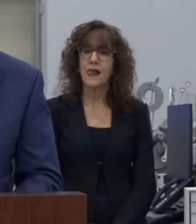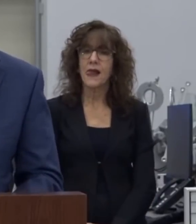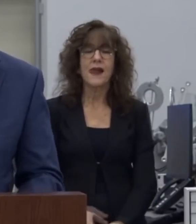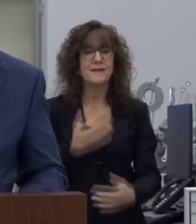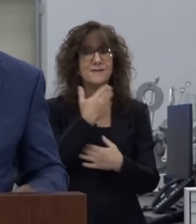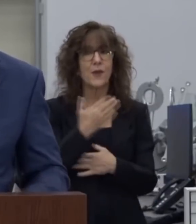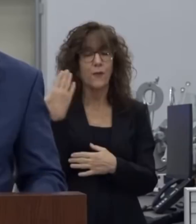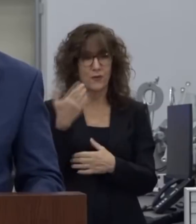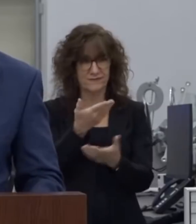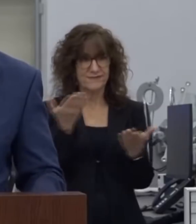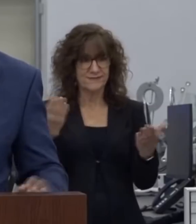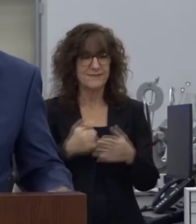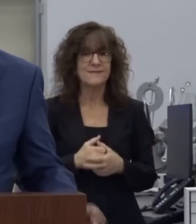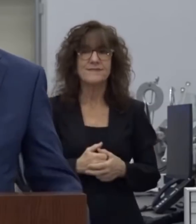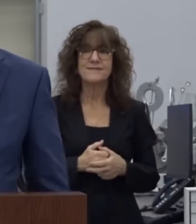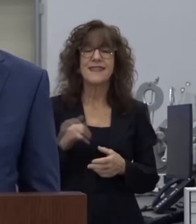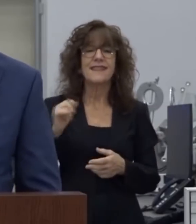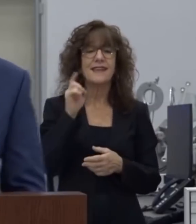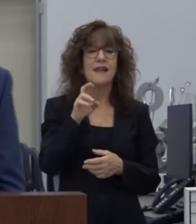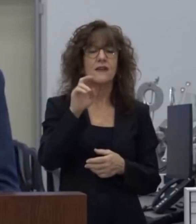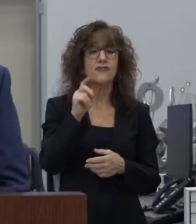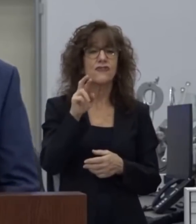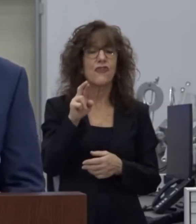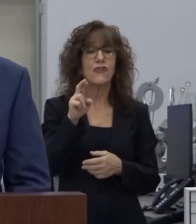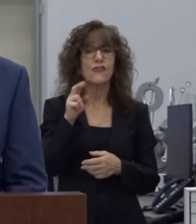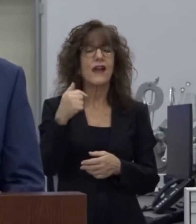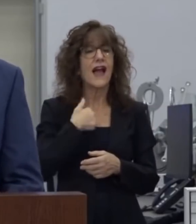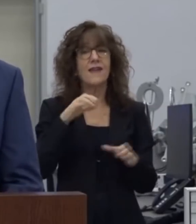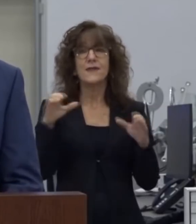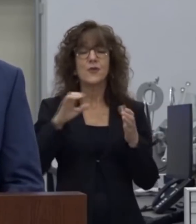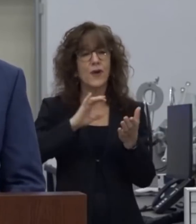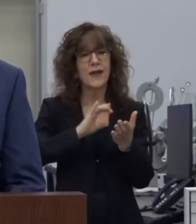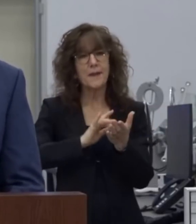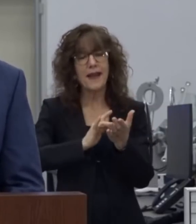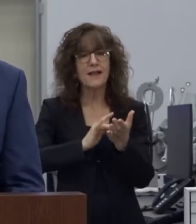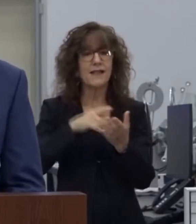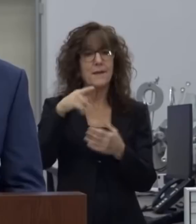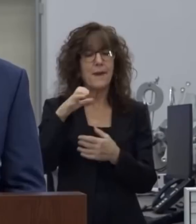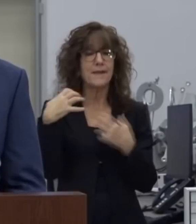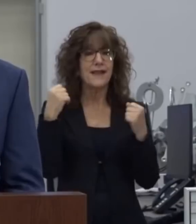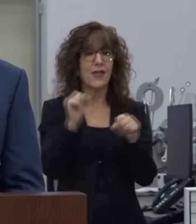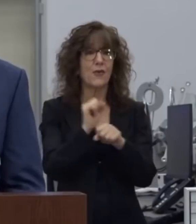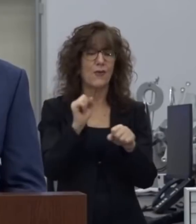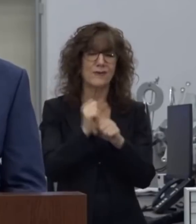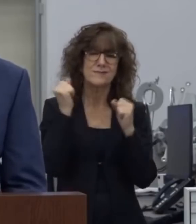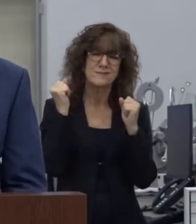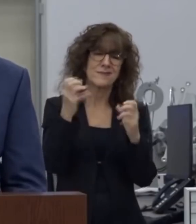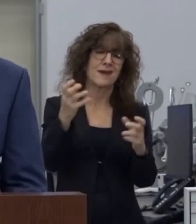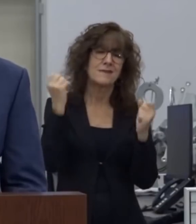Good morning, everyone. Like Dr. Carter, I have been doing medical and public health work for